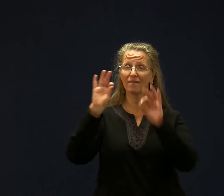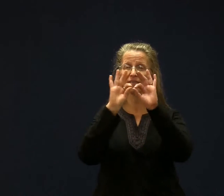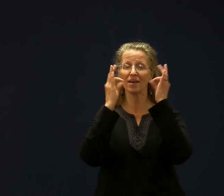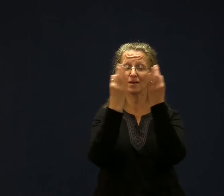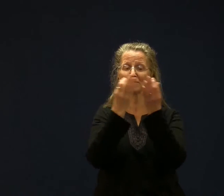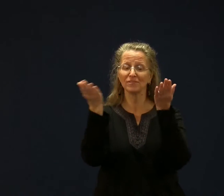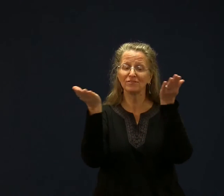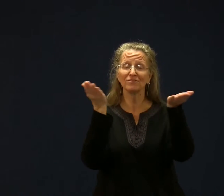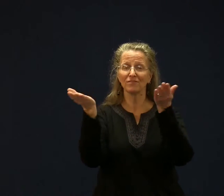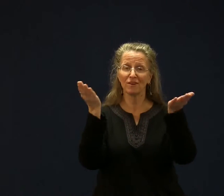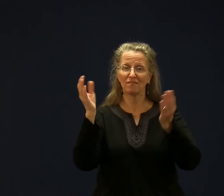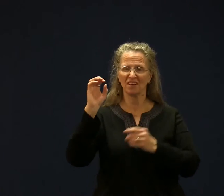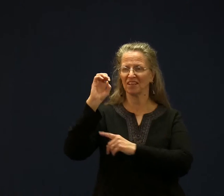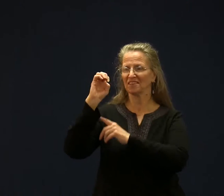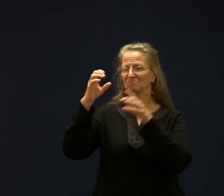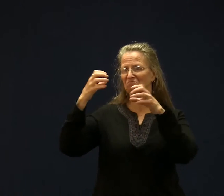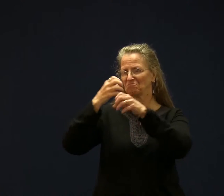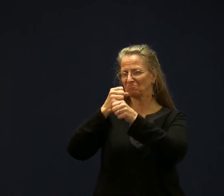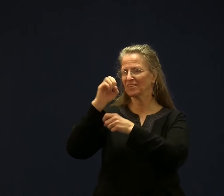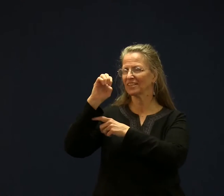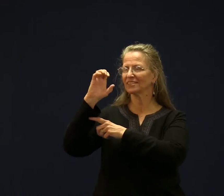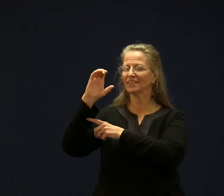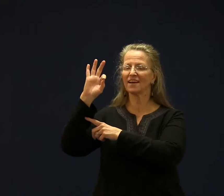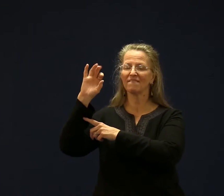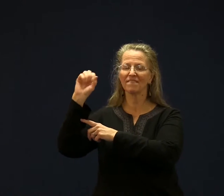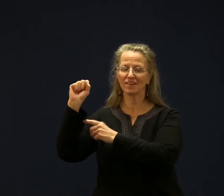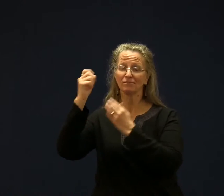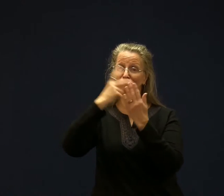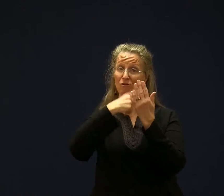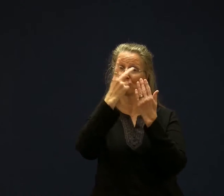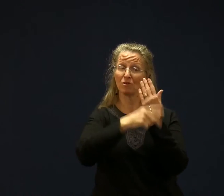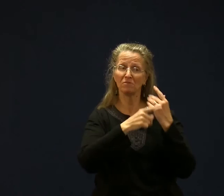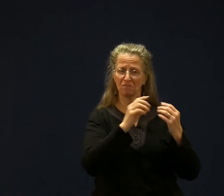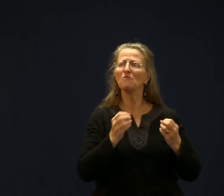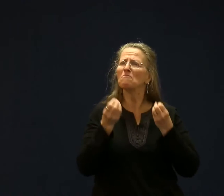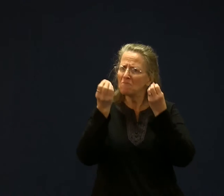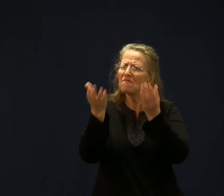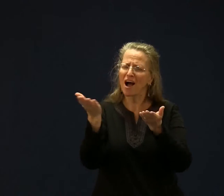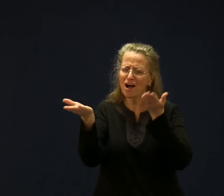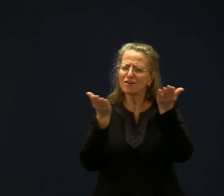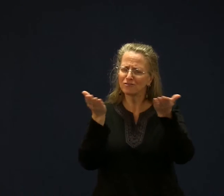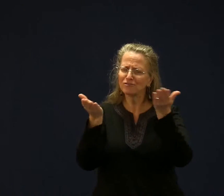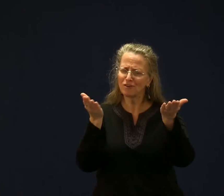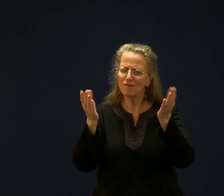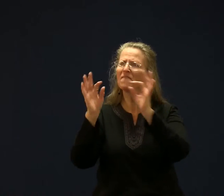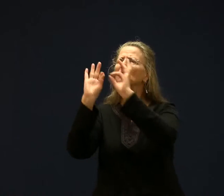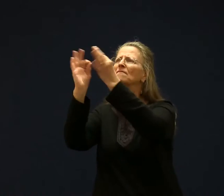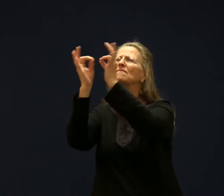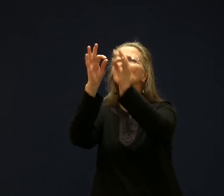Our Early Childhood and Family Services, also known as ECFS